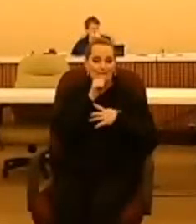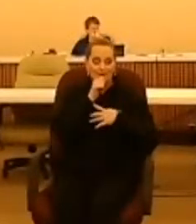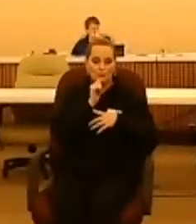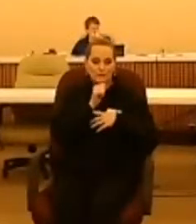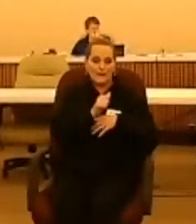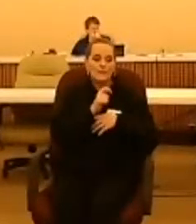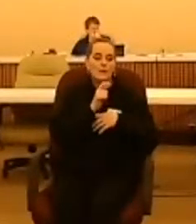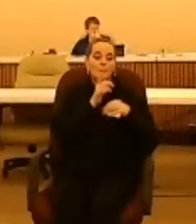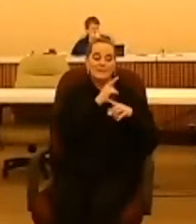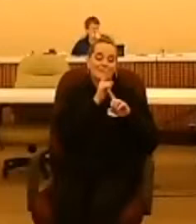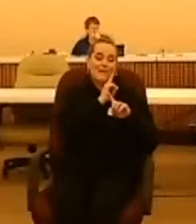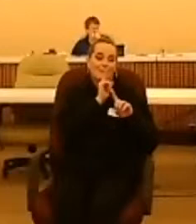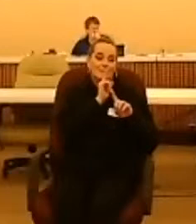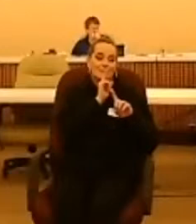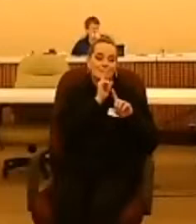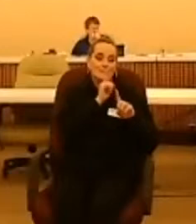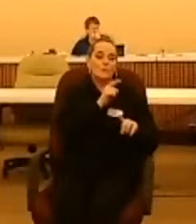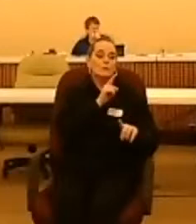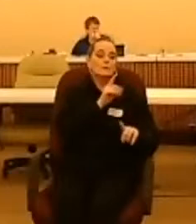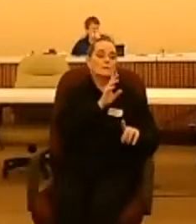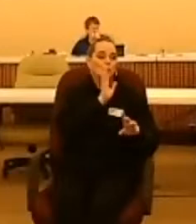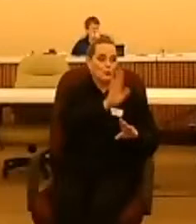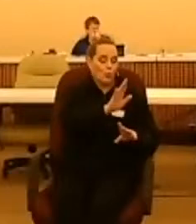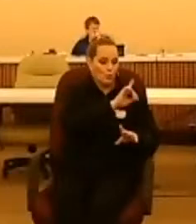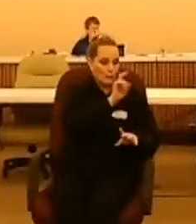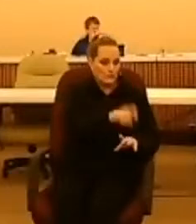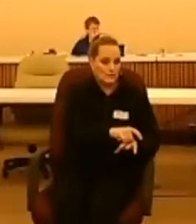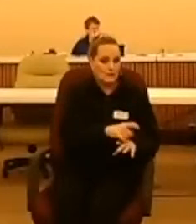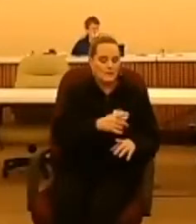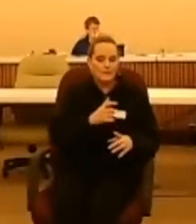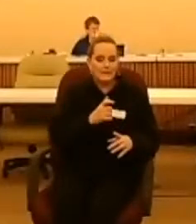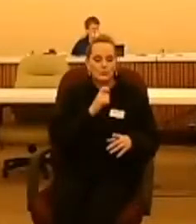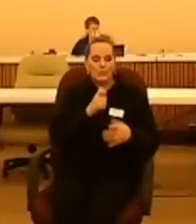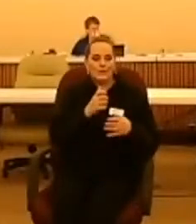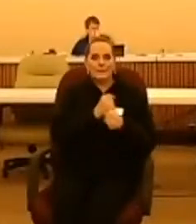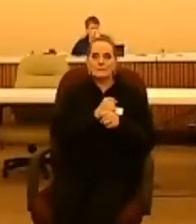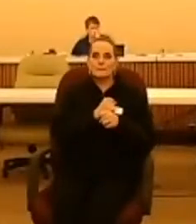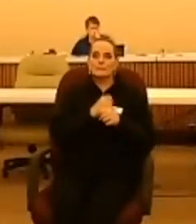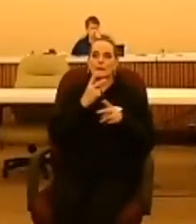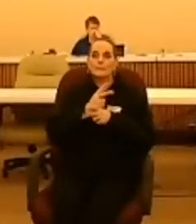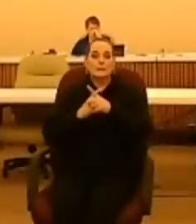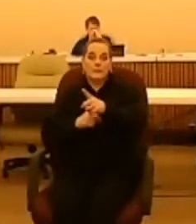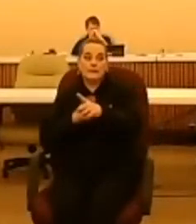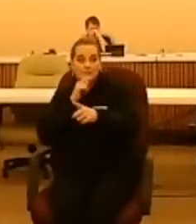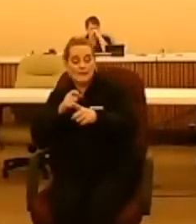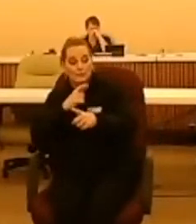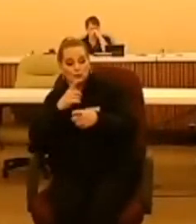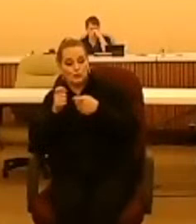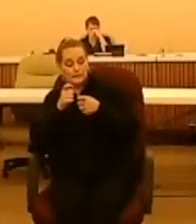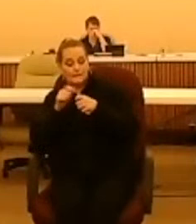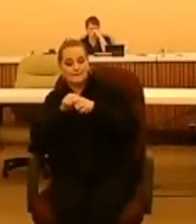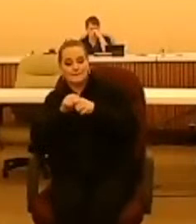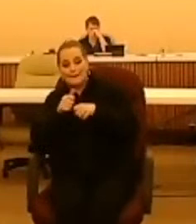answer to your question, which is what gets redacted. Right. And if it's not treated as confidential, it would be governed by